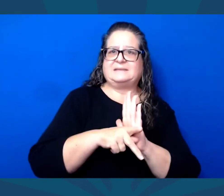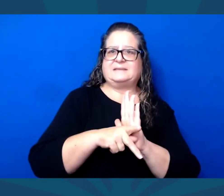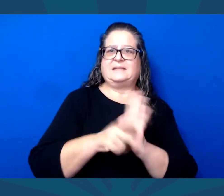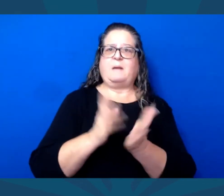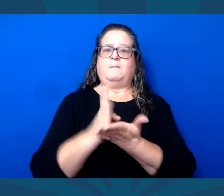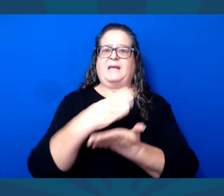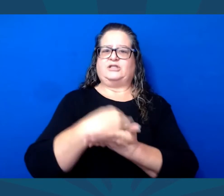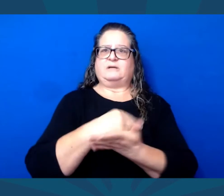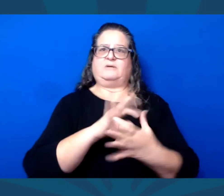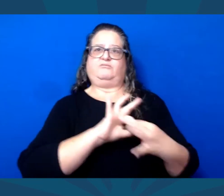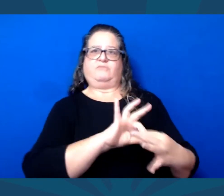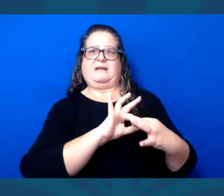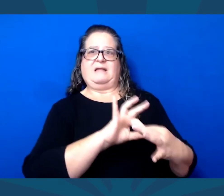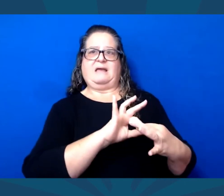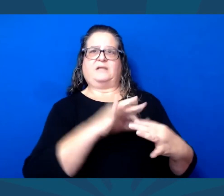concerns.